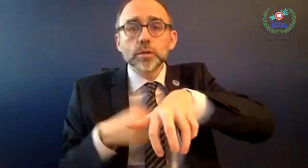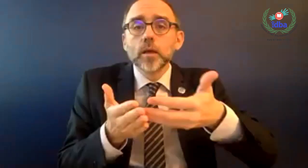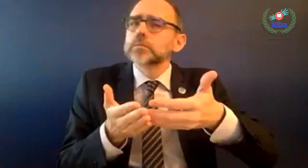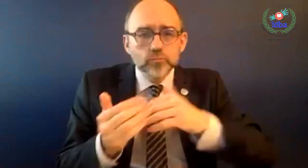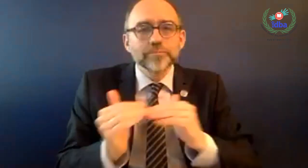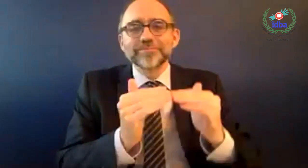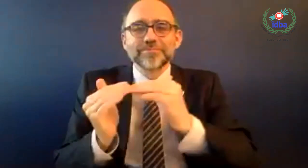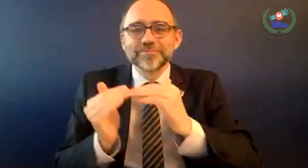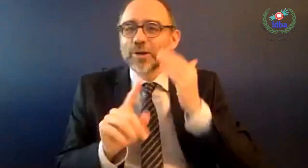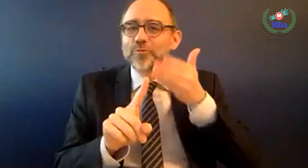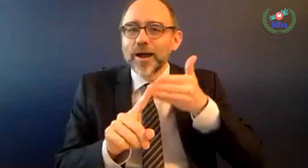So it can be one or two.